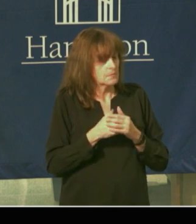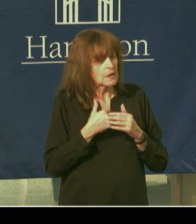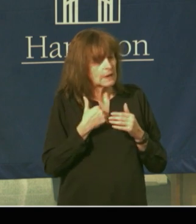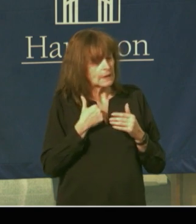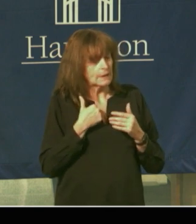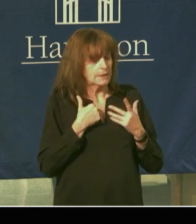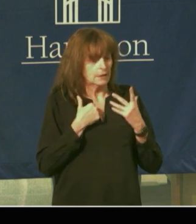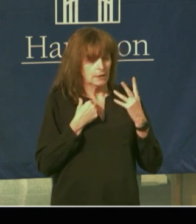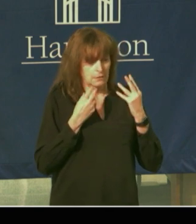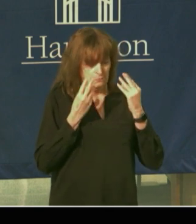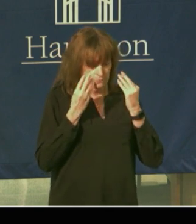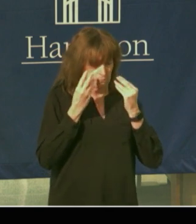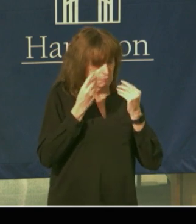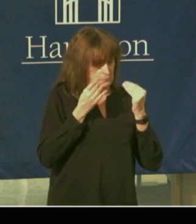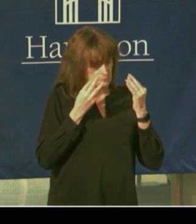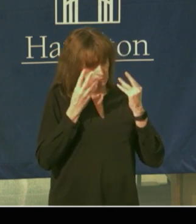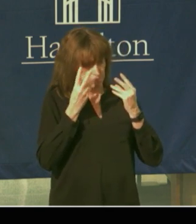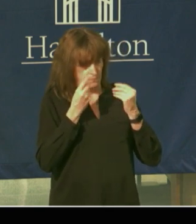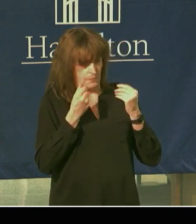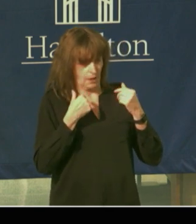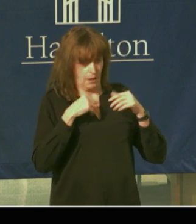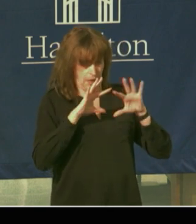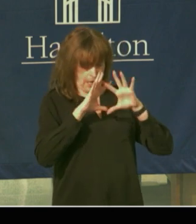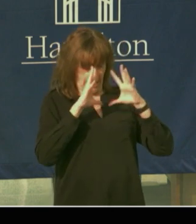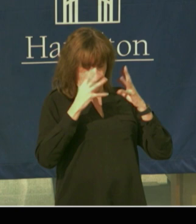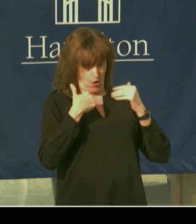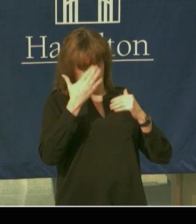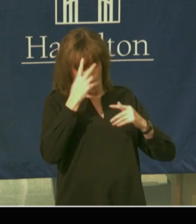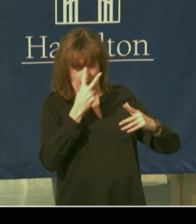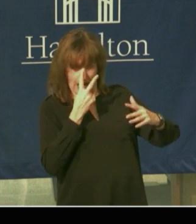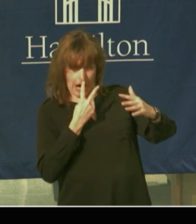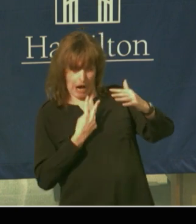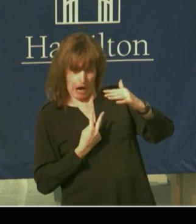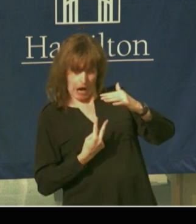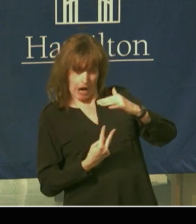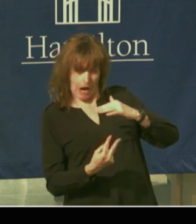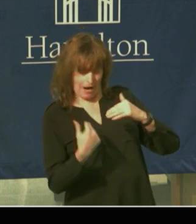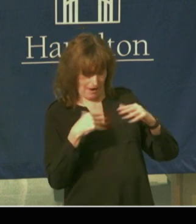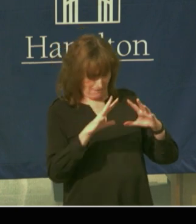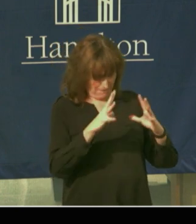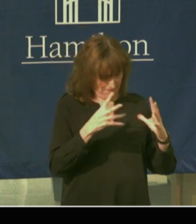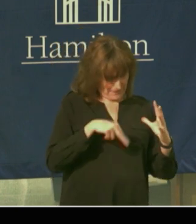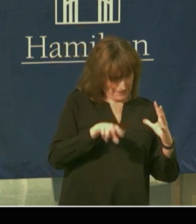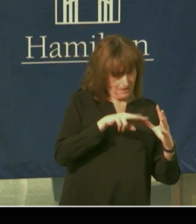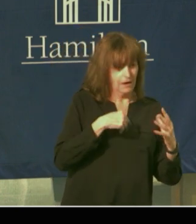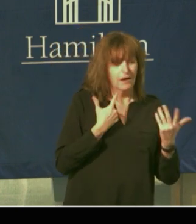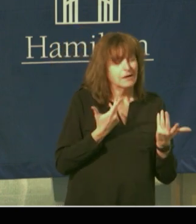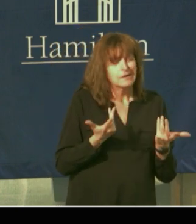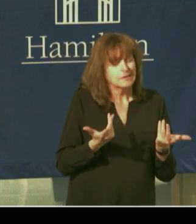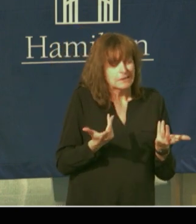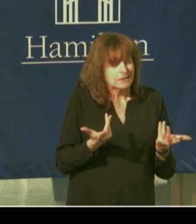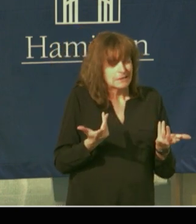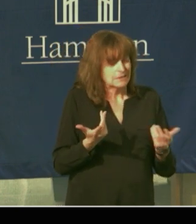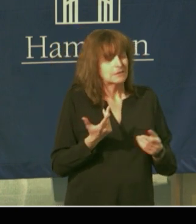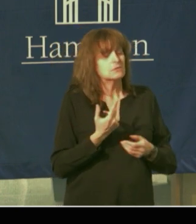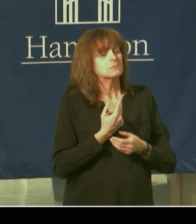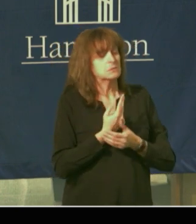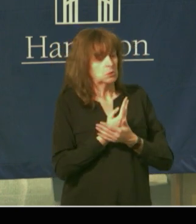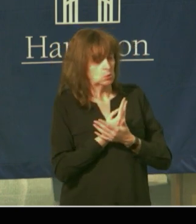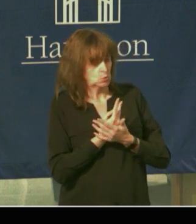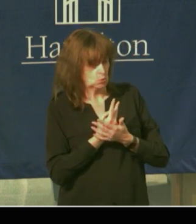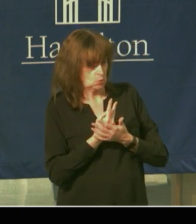ball, it becomes harder and harder for me to believe that in now just over 2 weeks, we're going to be clear of this